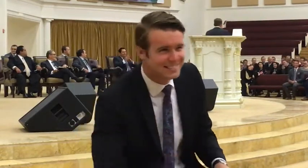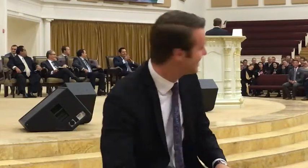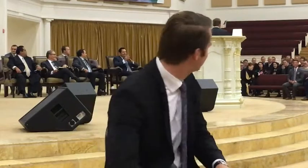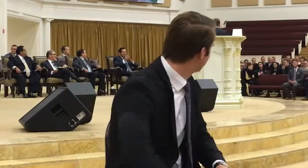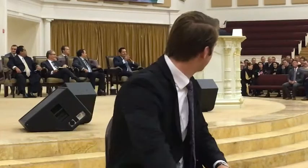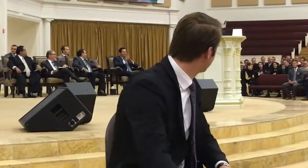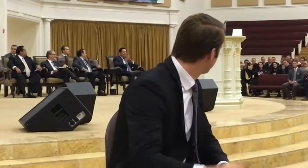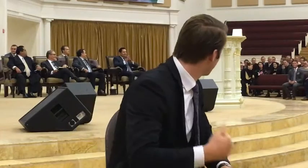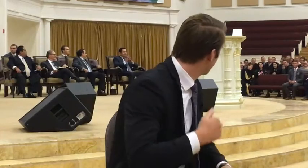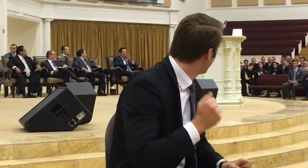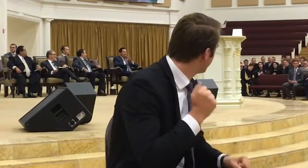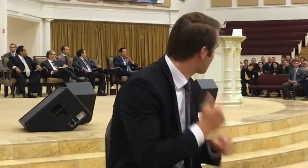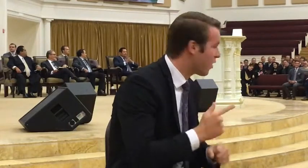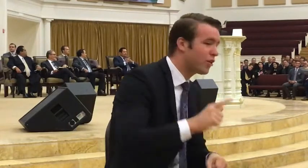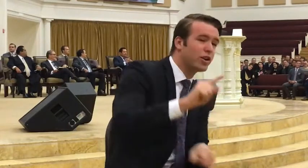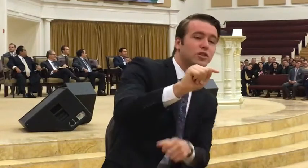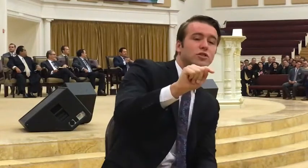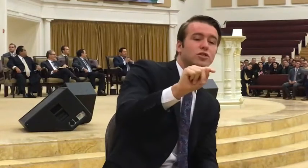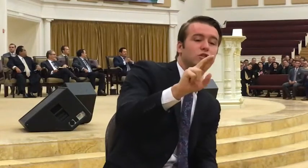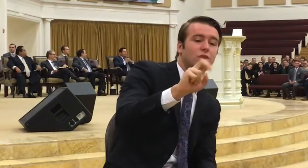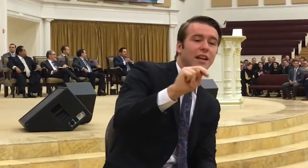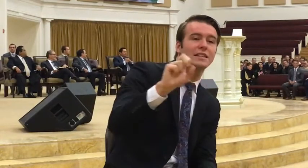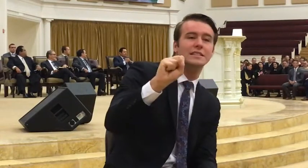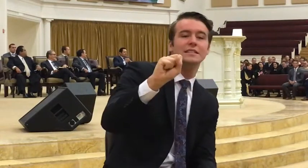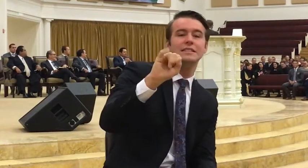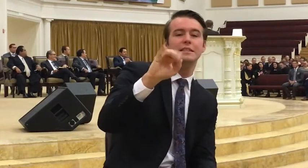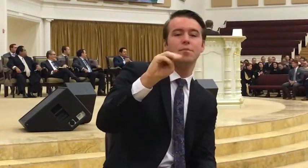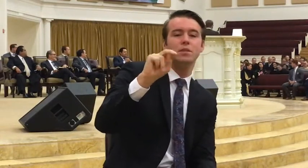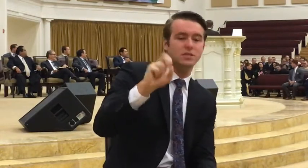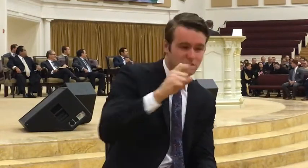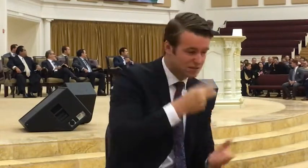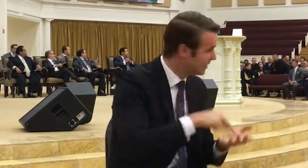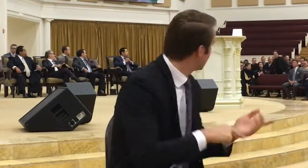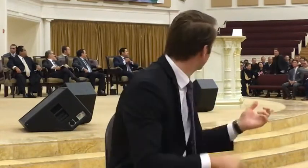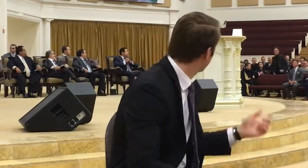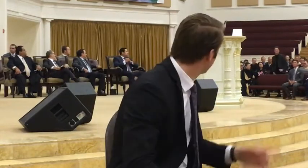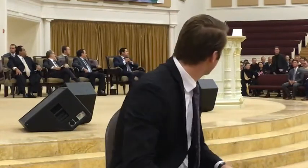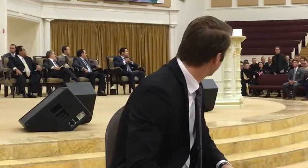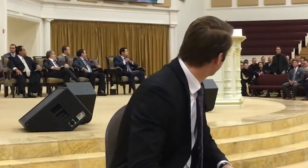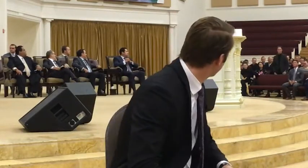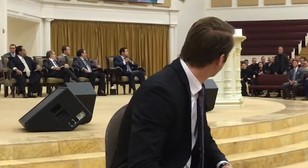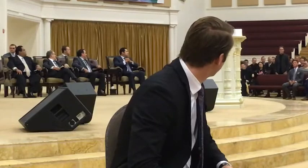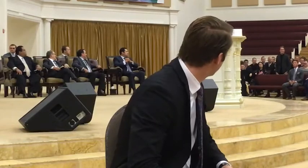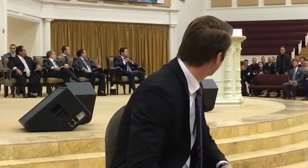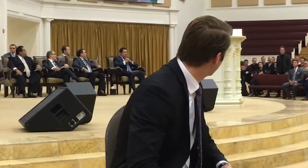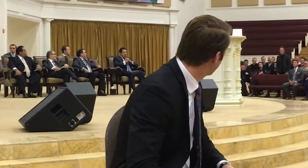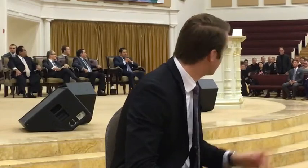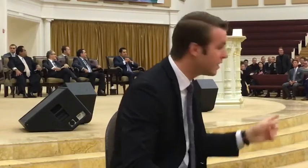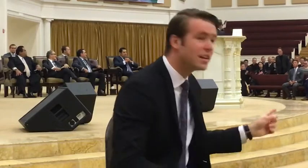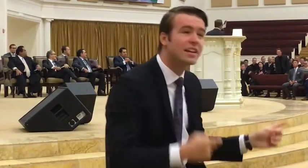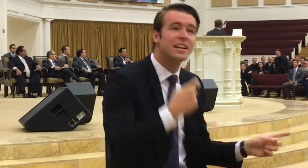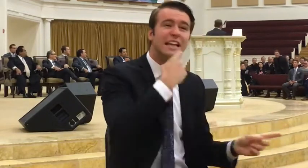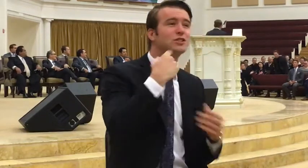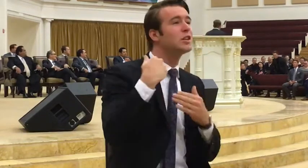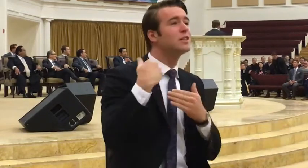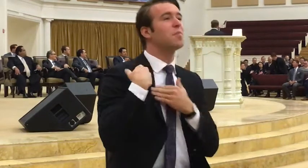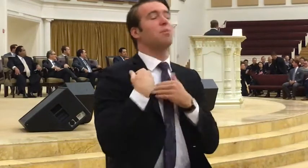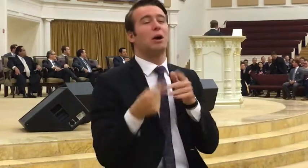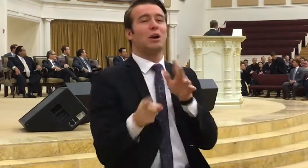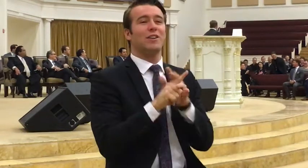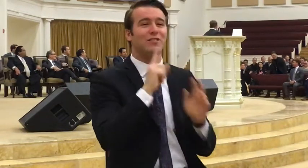We're glad to have brother Trent. Stand up, Brother Trent. We're glad you're here. Amen. He just had a burden for